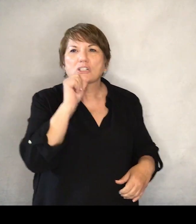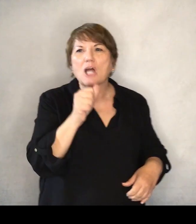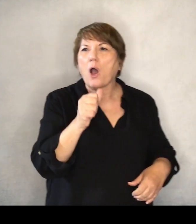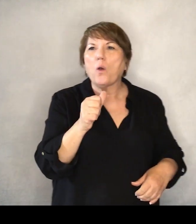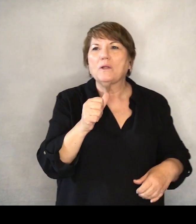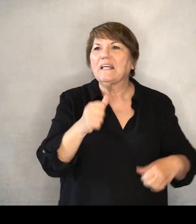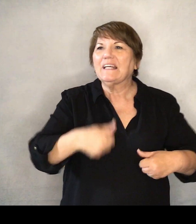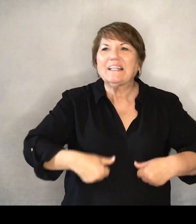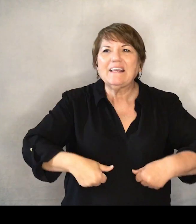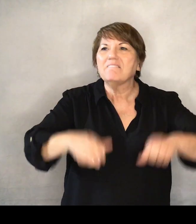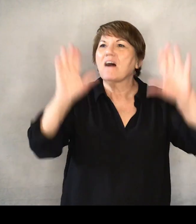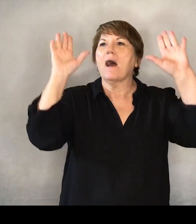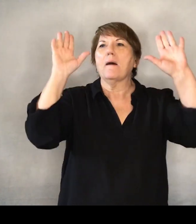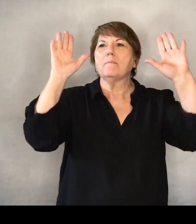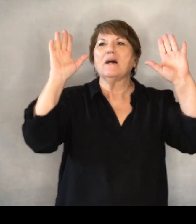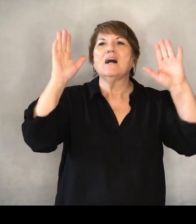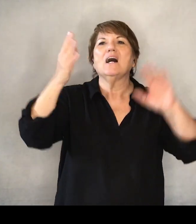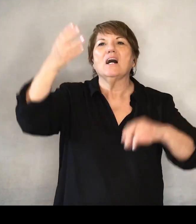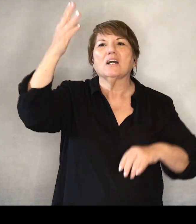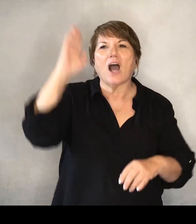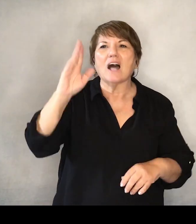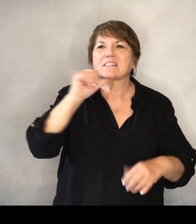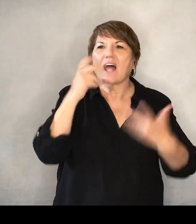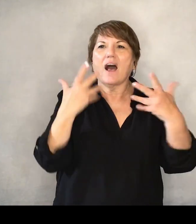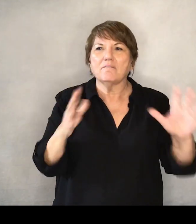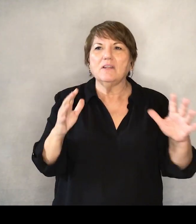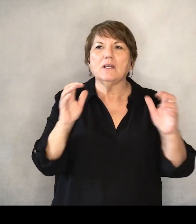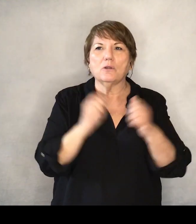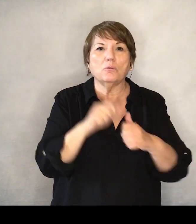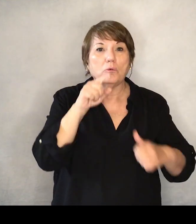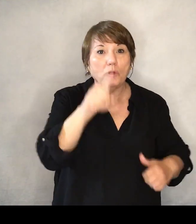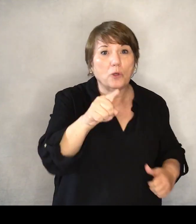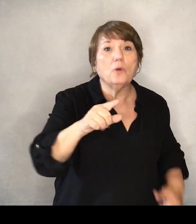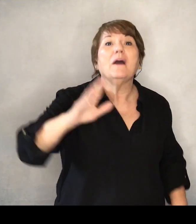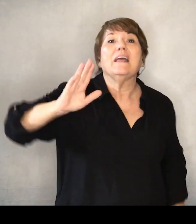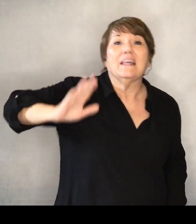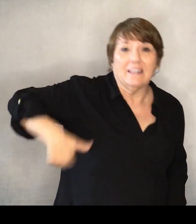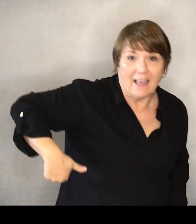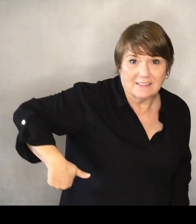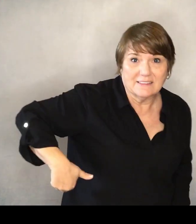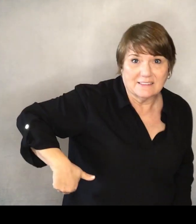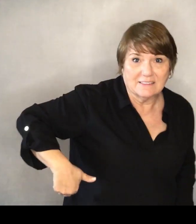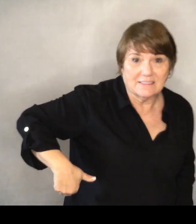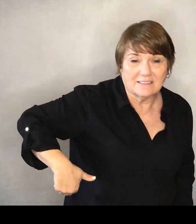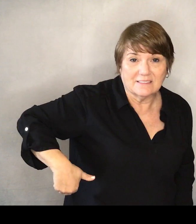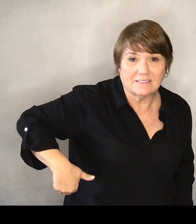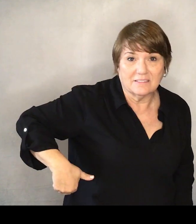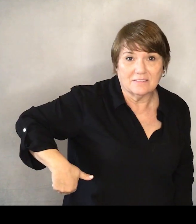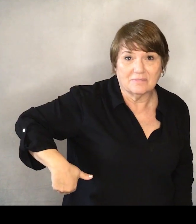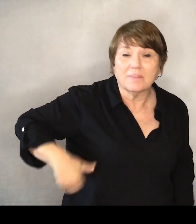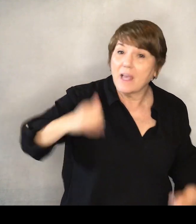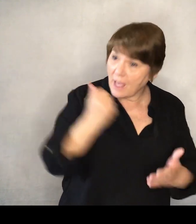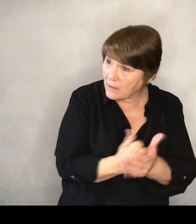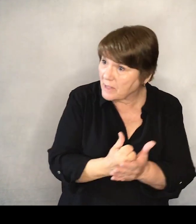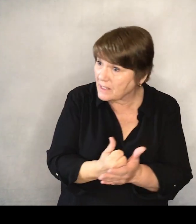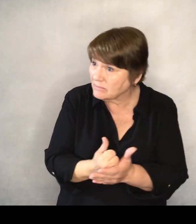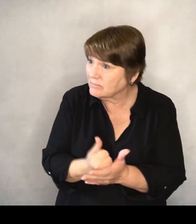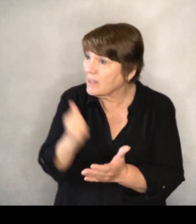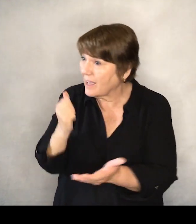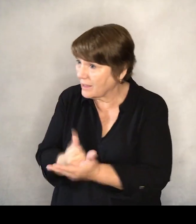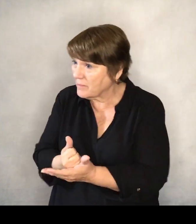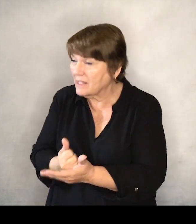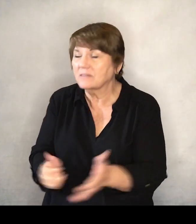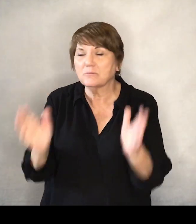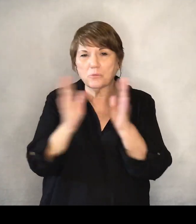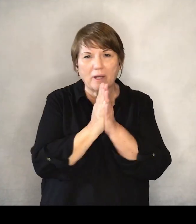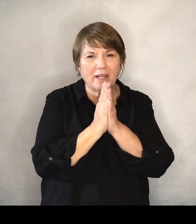up. God is not finished with you yet. Amen?